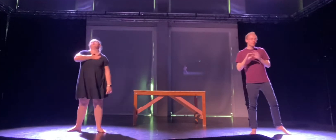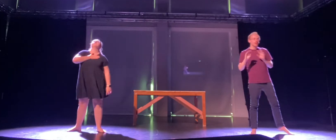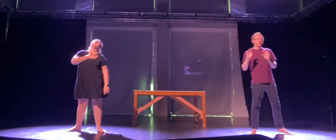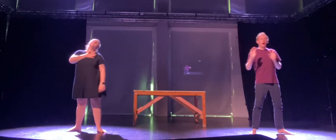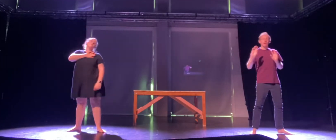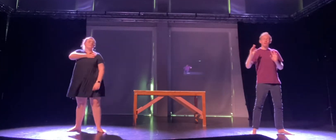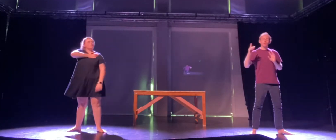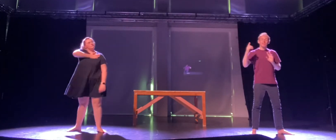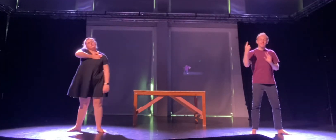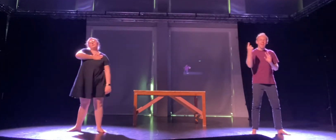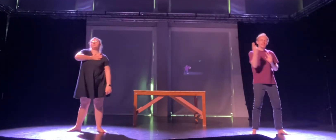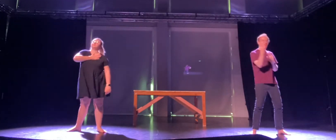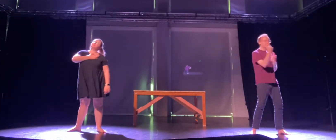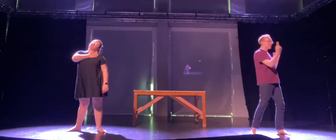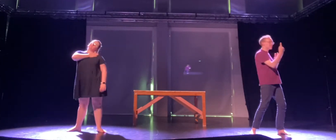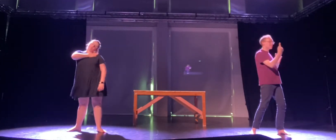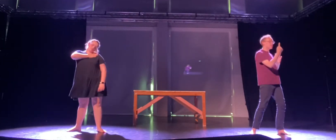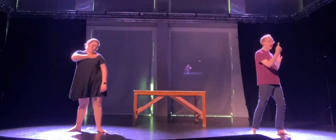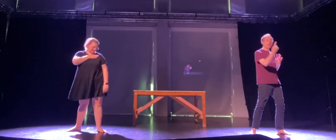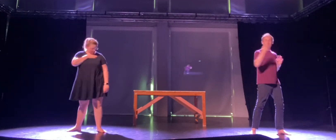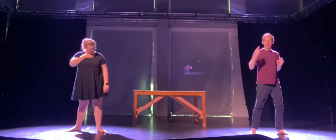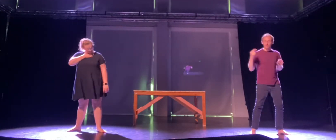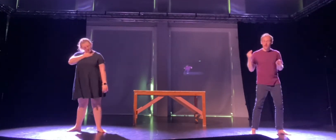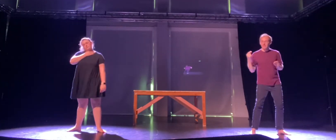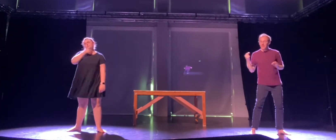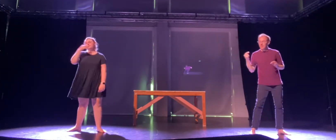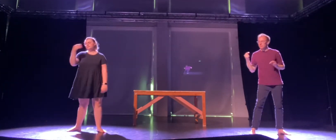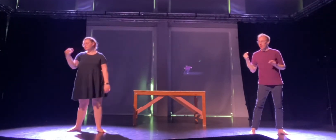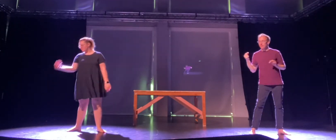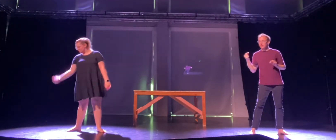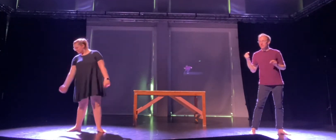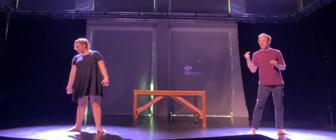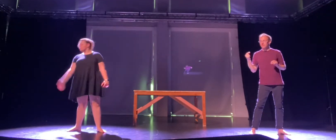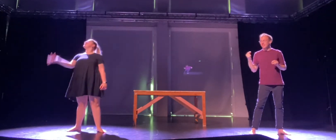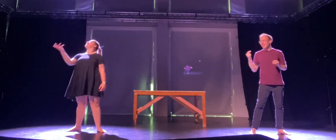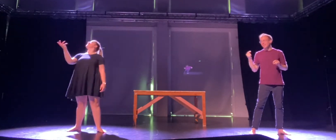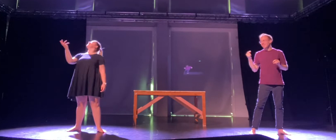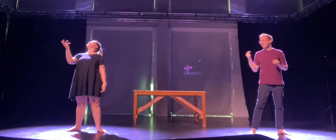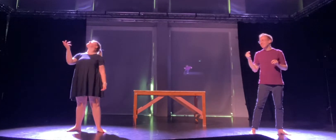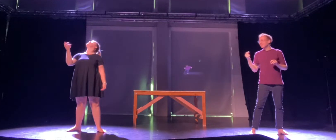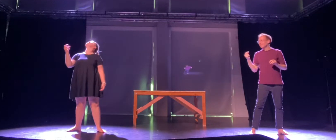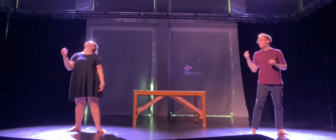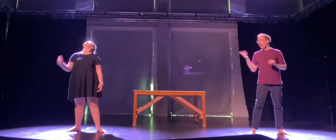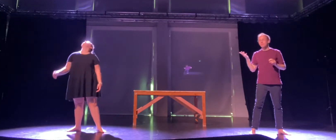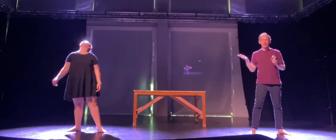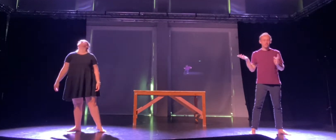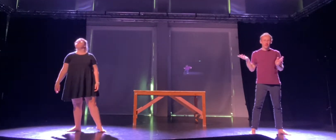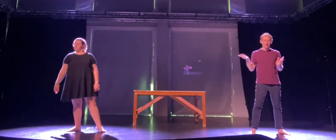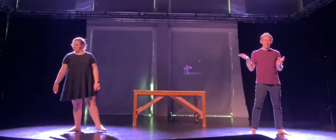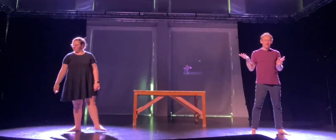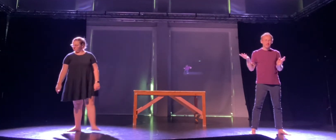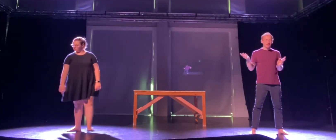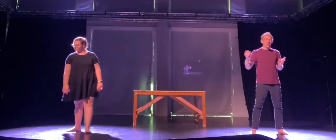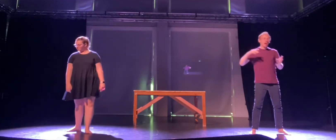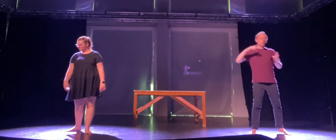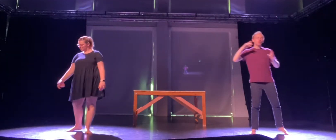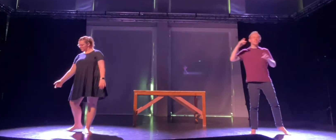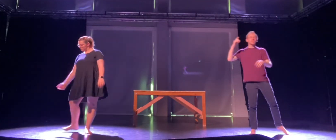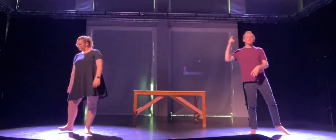what happens when you get to the edge of the disk is the Pac-Man effect takes place. Yes, the Pac-Man effect. And what this is like the